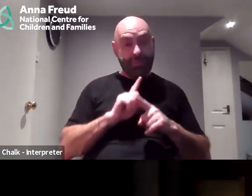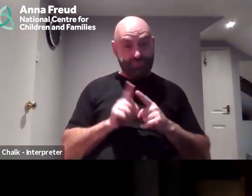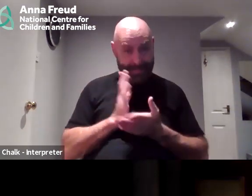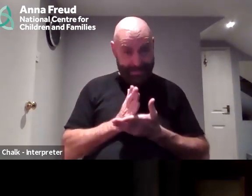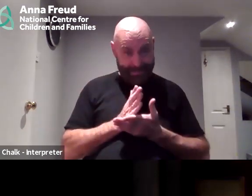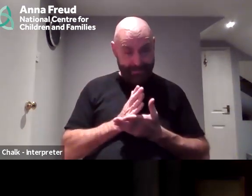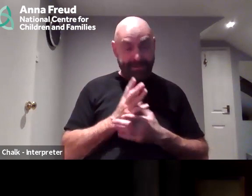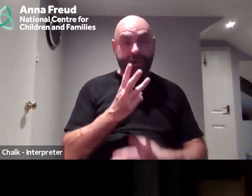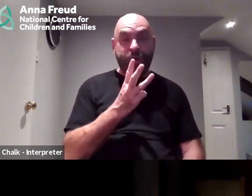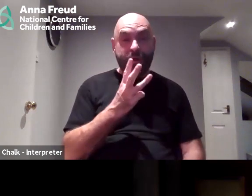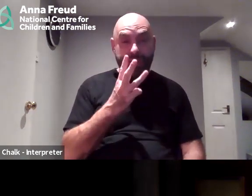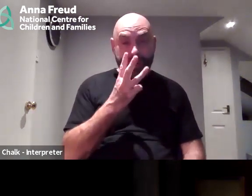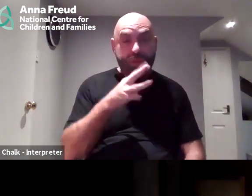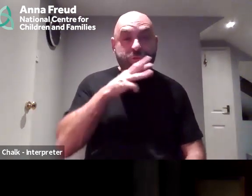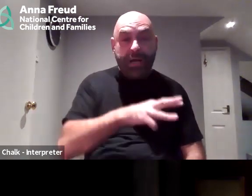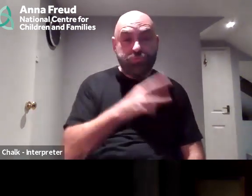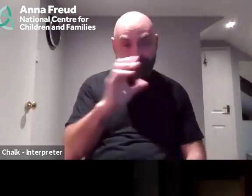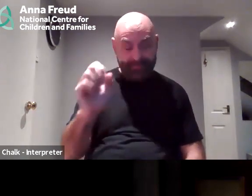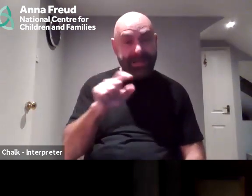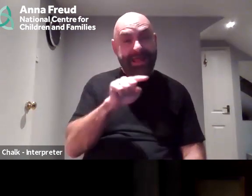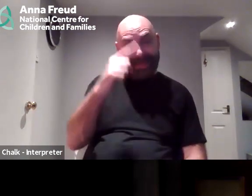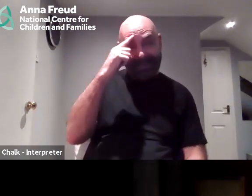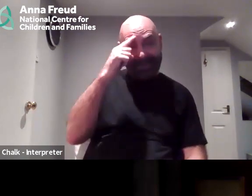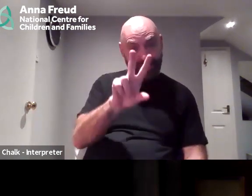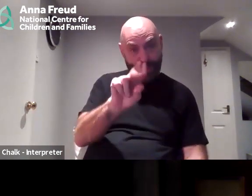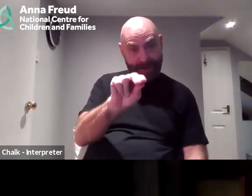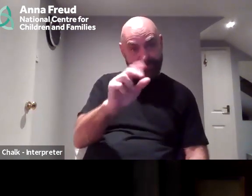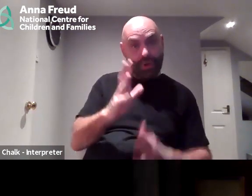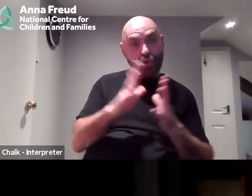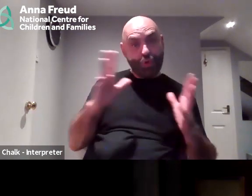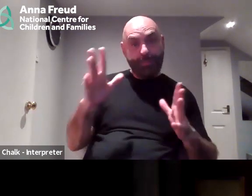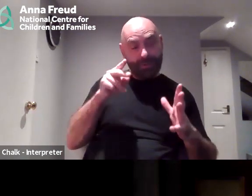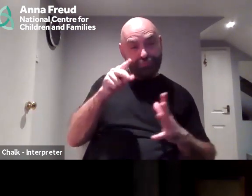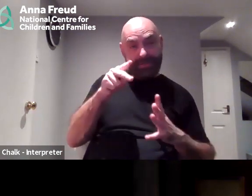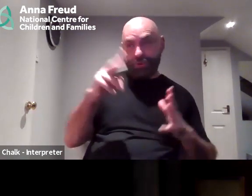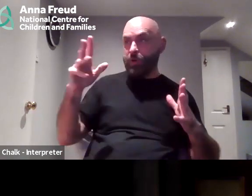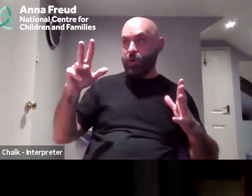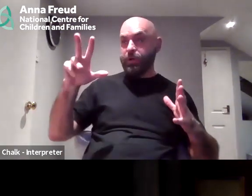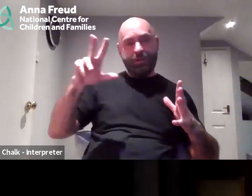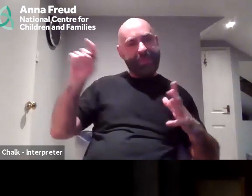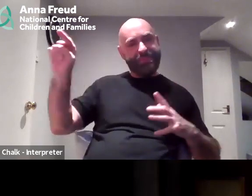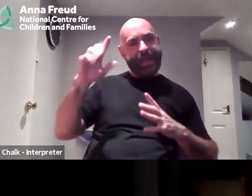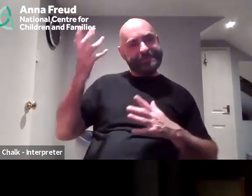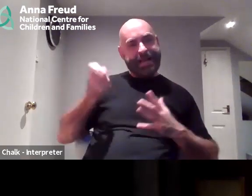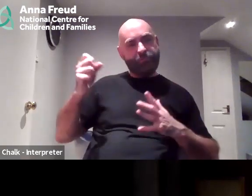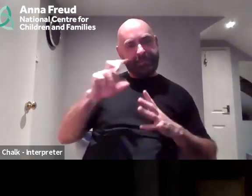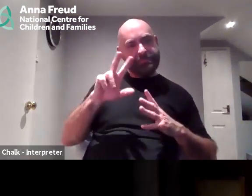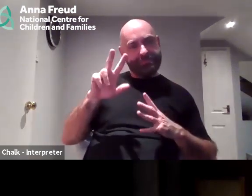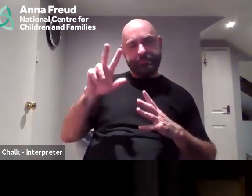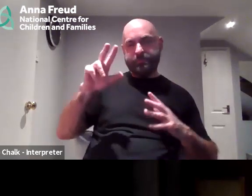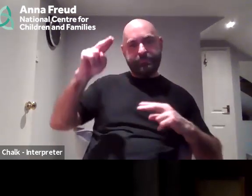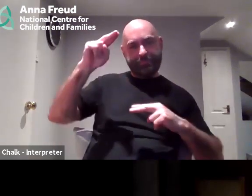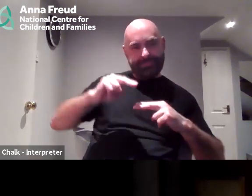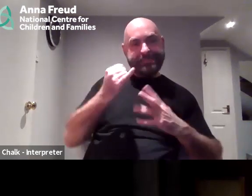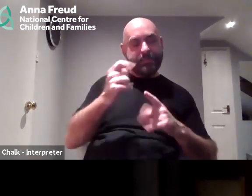350. So they think 12 is too big, a ratio of 12 times. They think it should be 6 times, but the